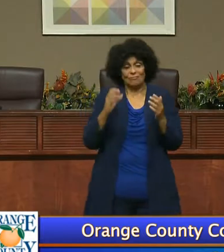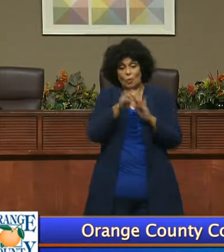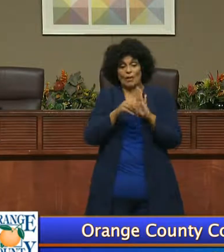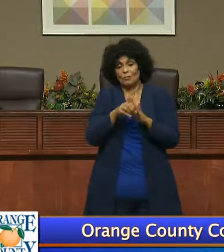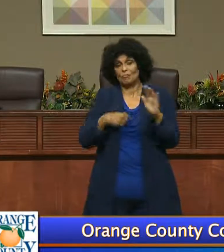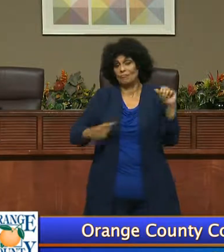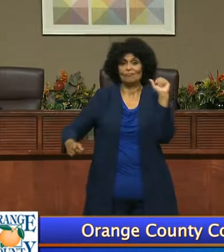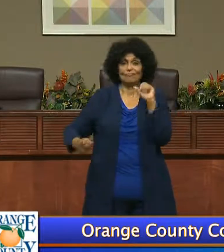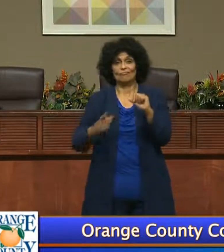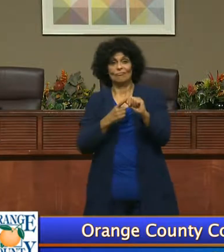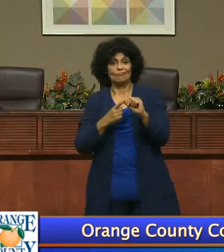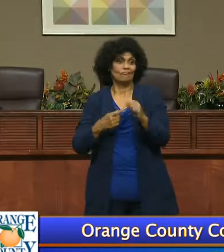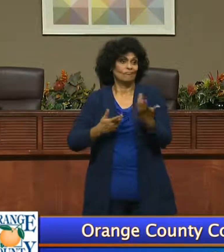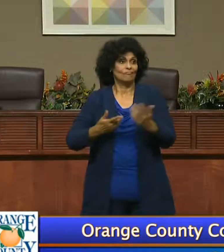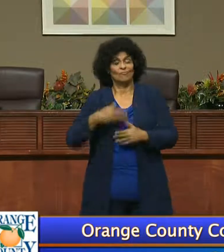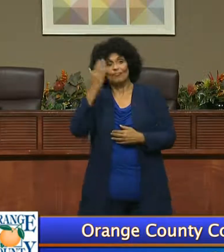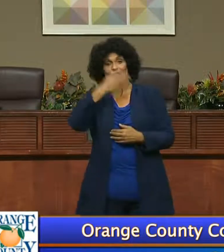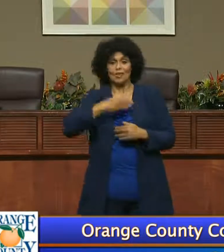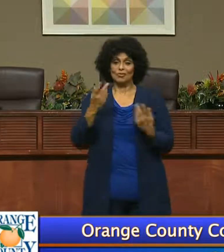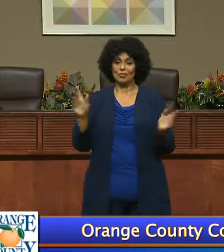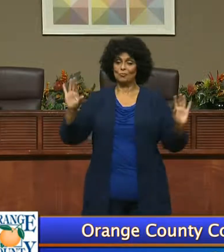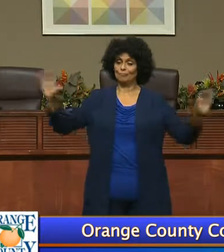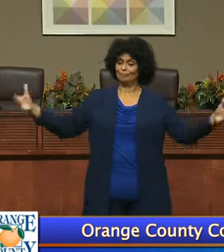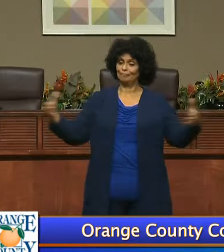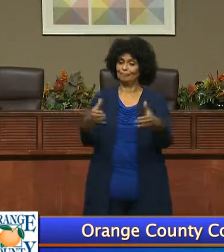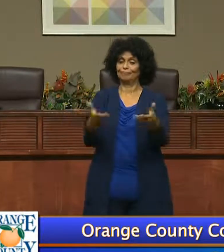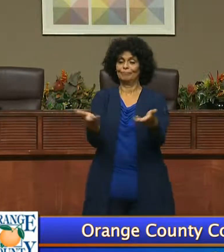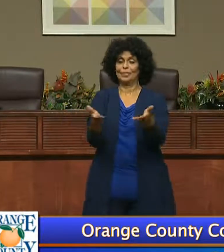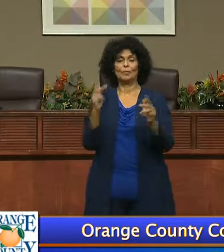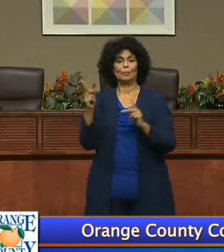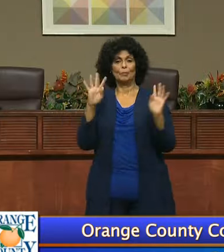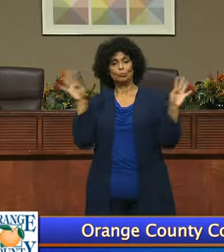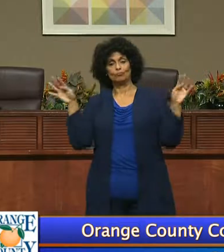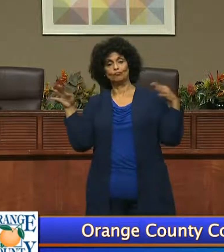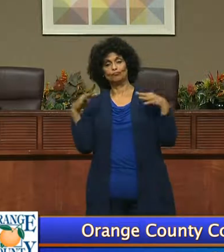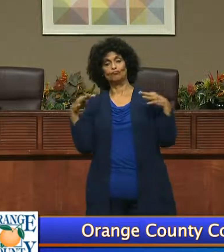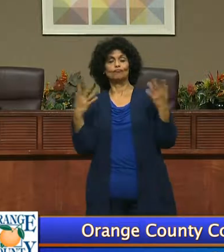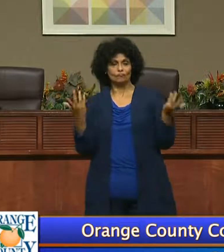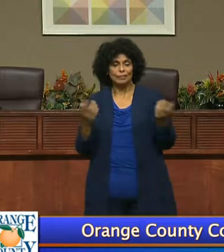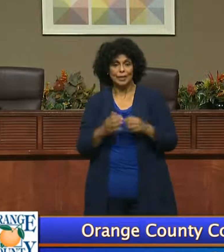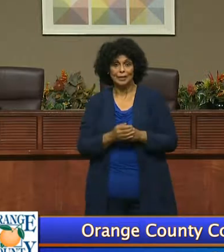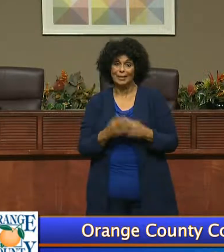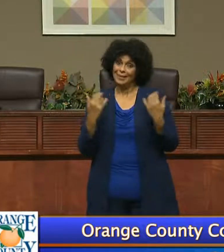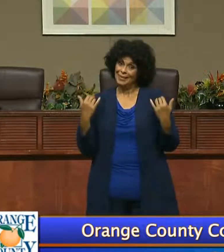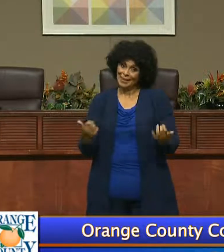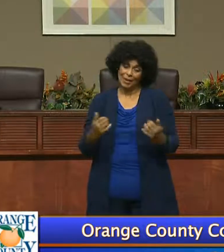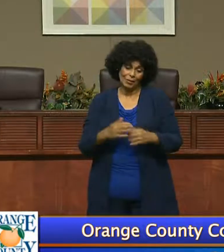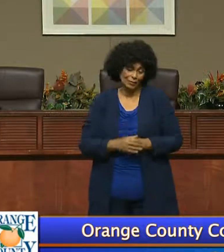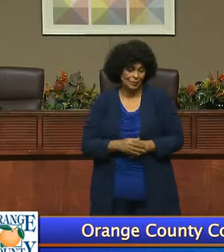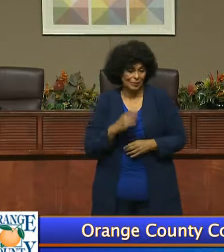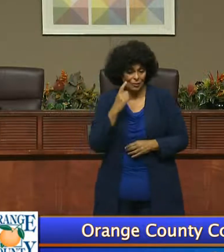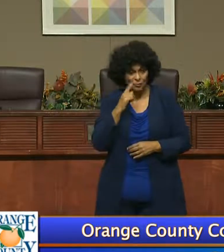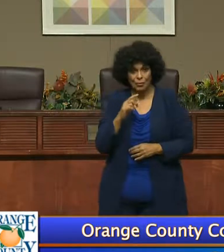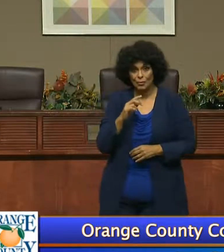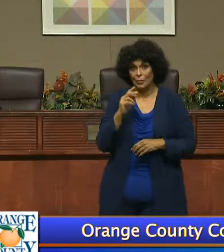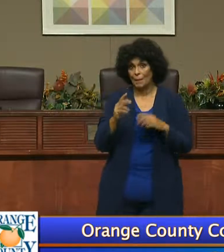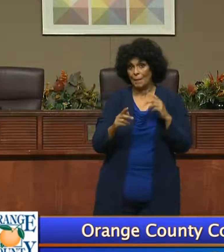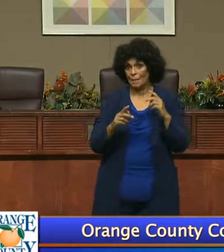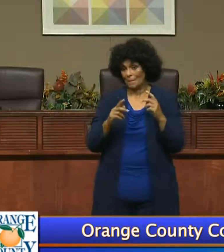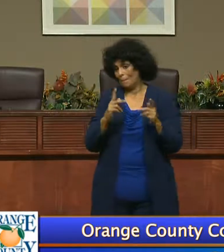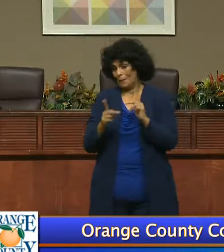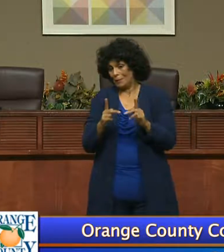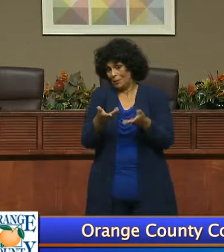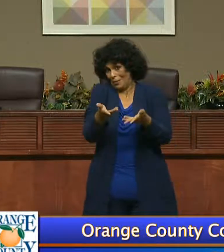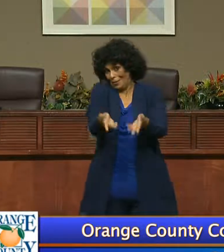good news for our community. It'll be a fairly sterile environment for those